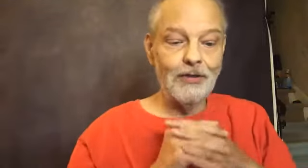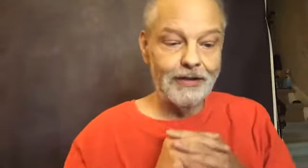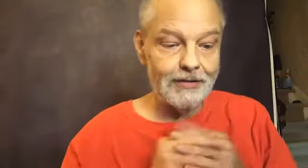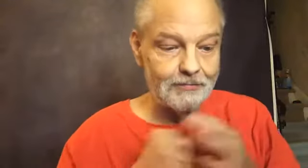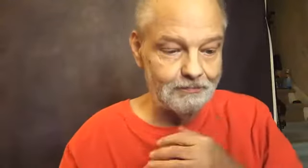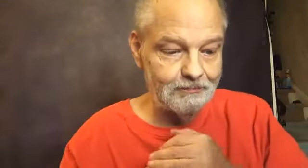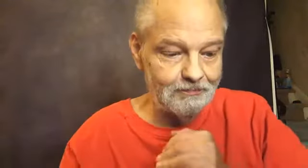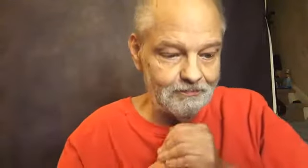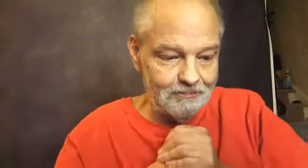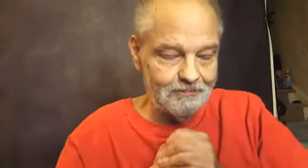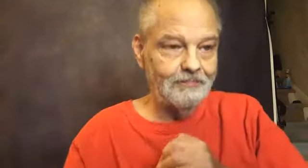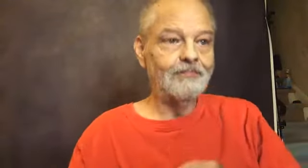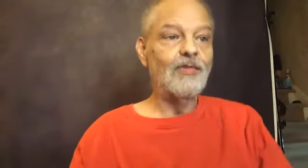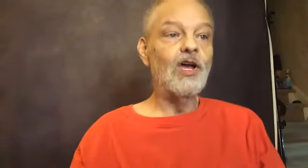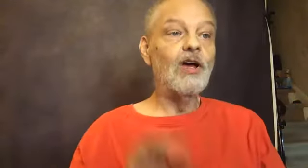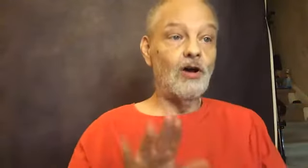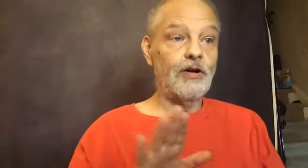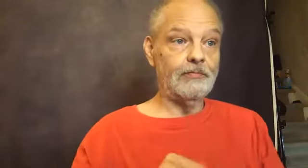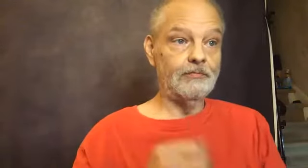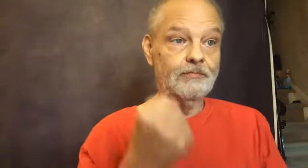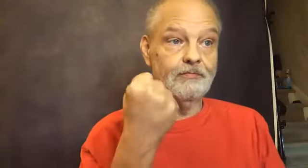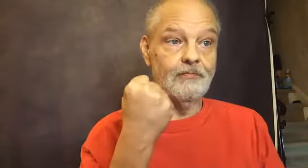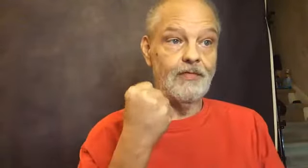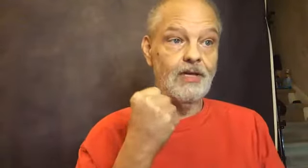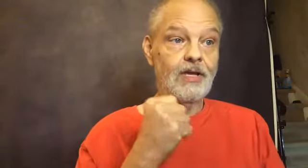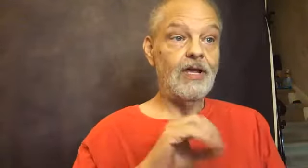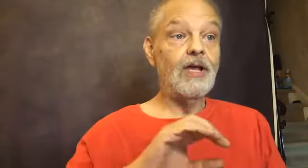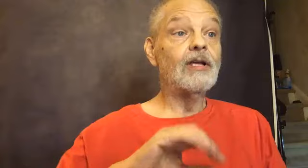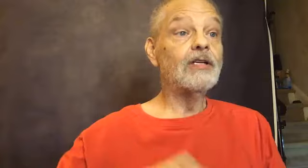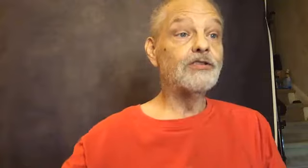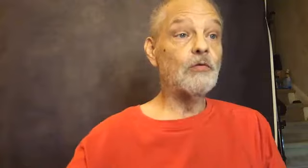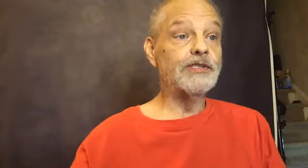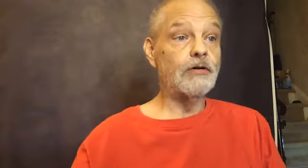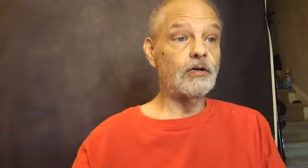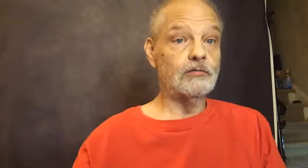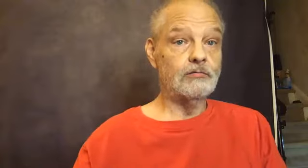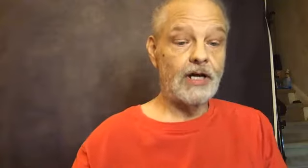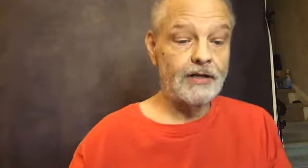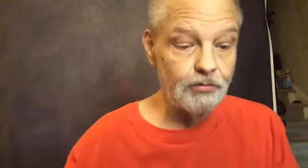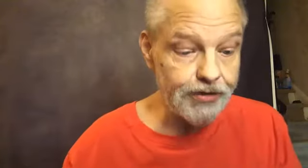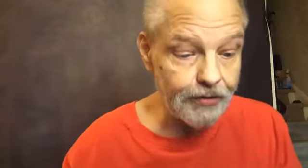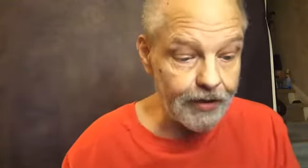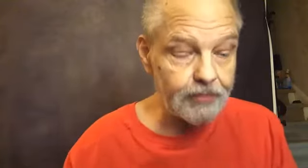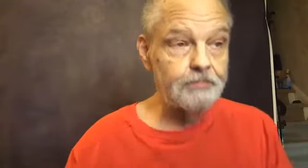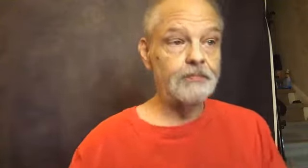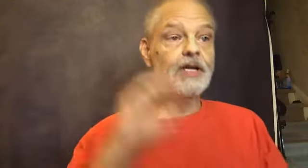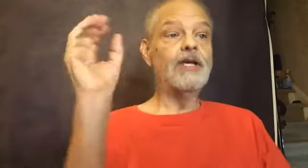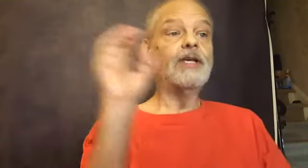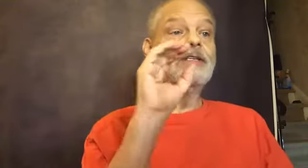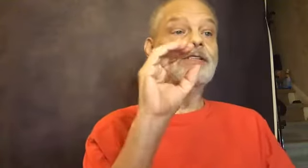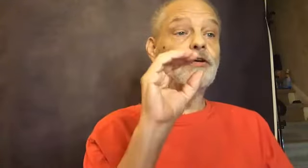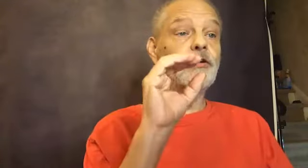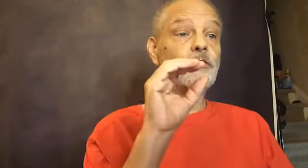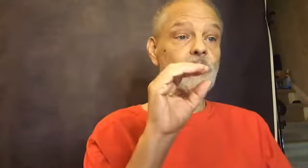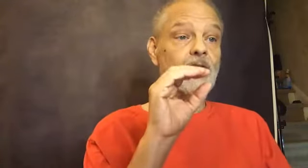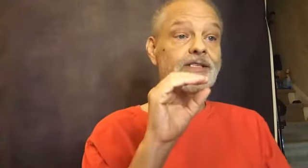million. All right, let's start with 0. I didn't do 0 yet. 0 is different